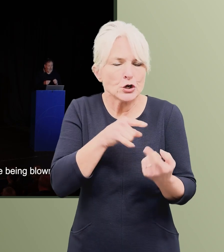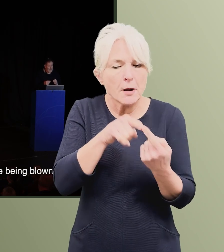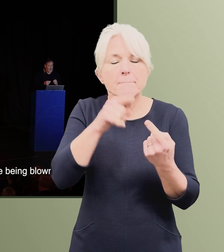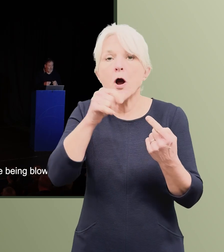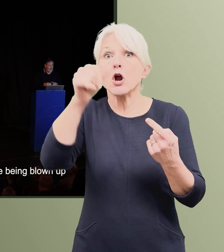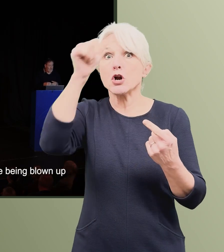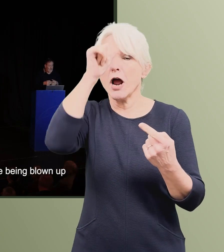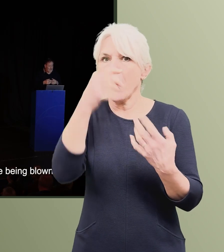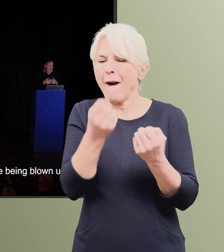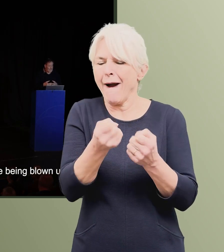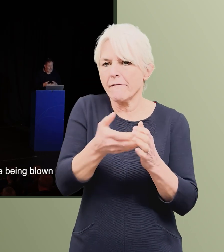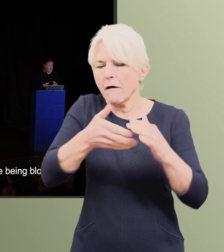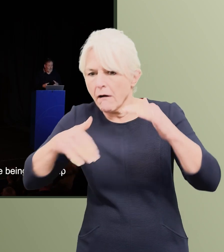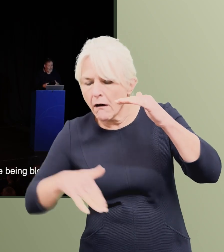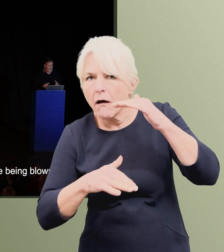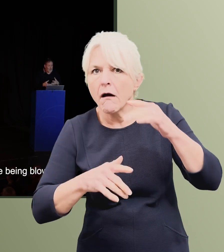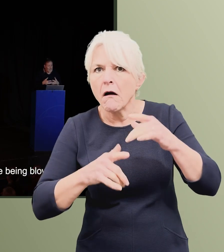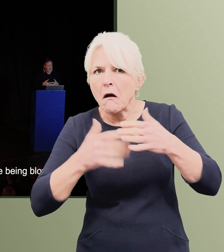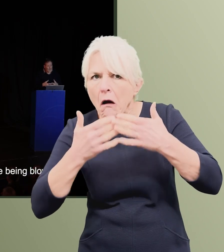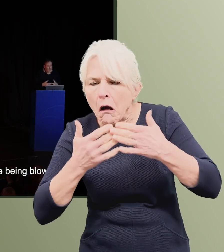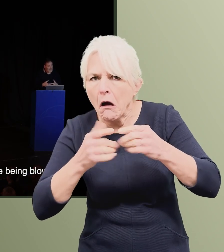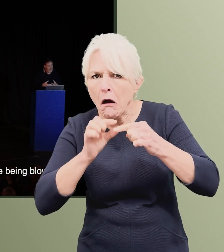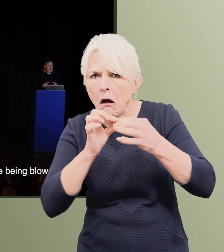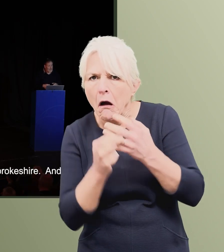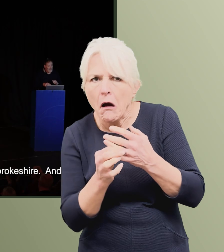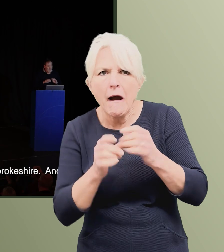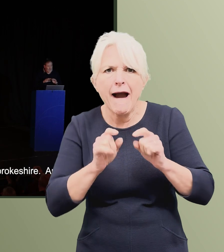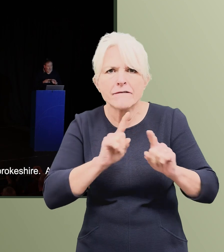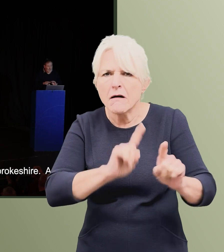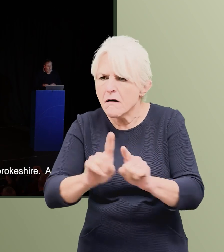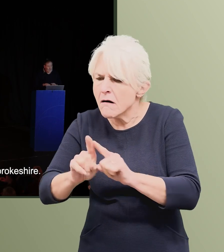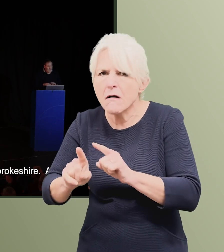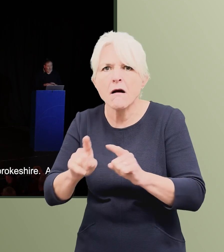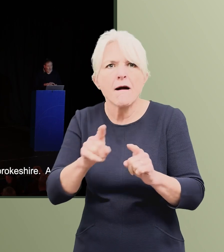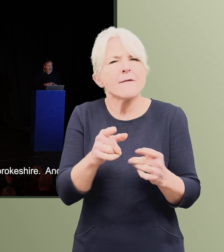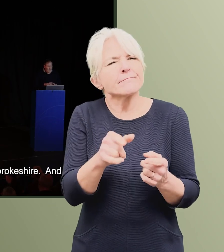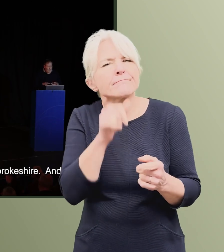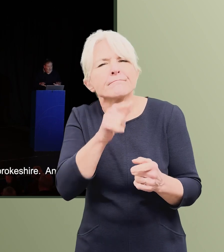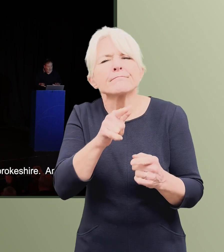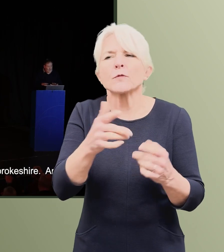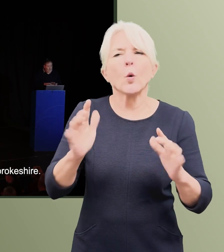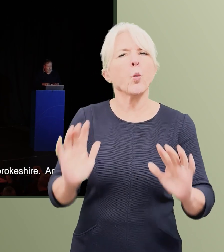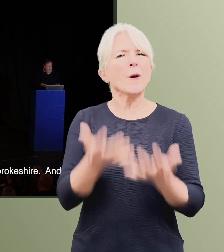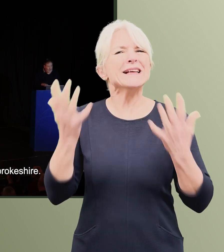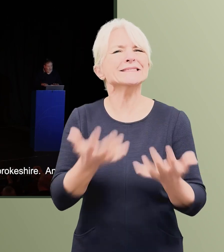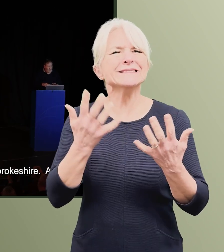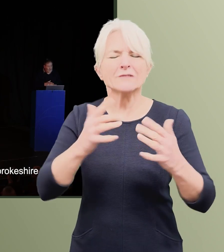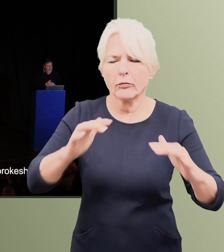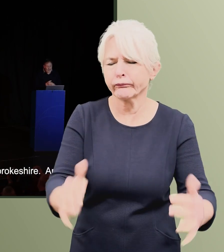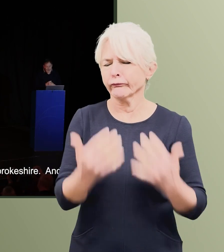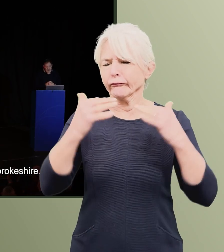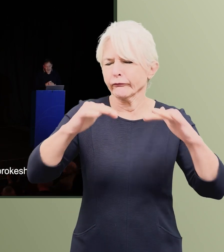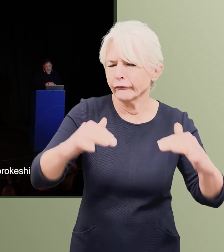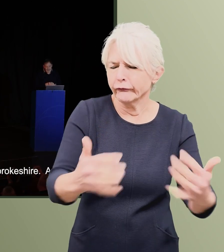very fine-grained sediments which are being blown up from the Irish Sea and then being dumped around this part of